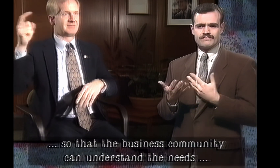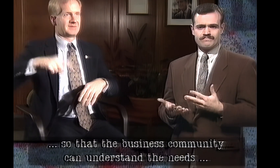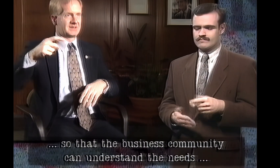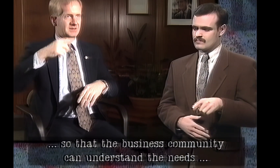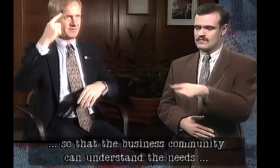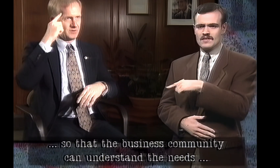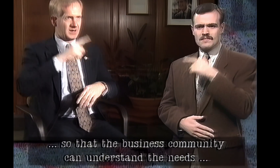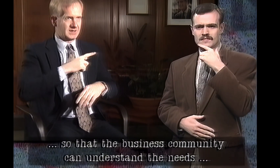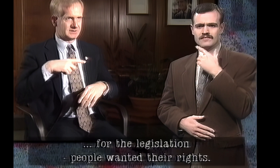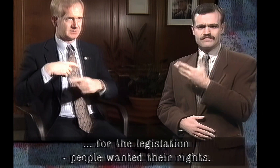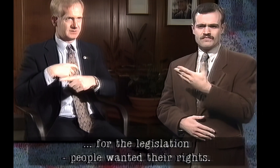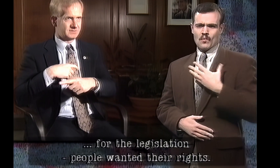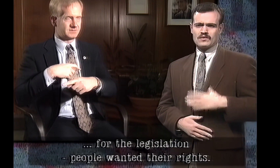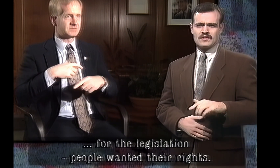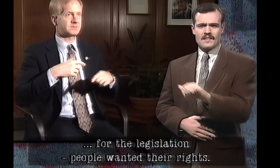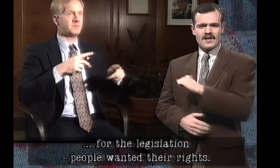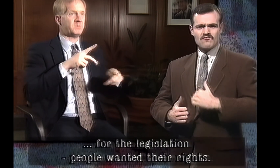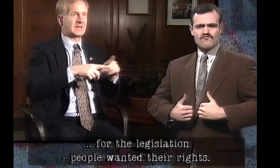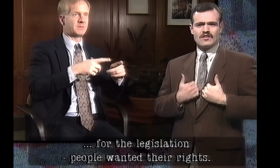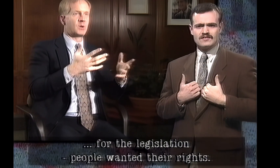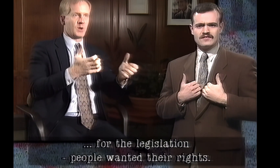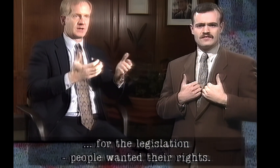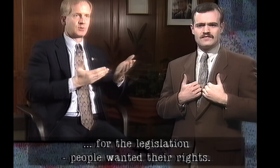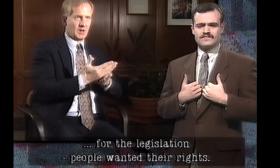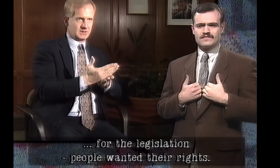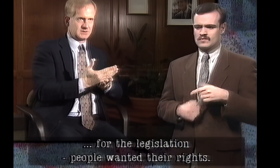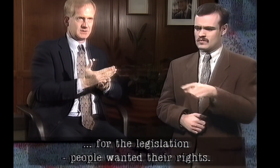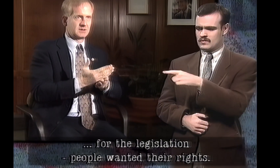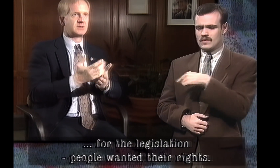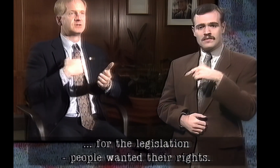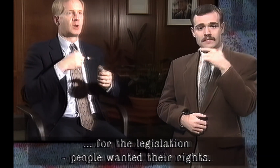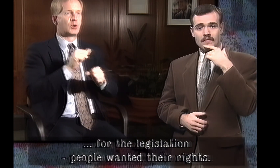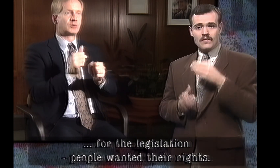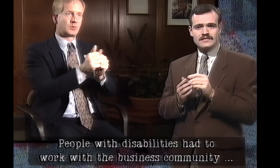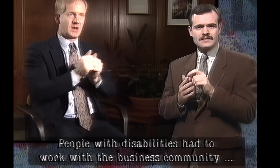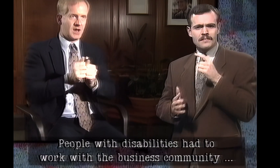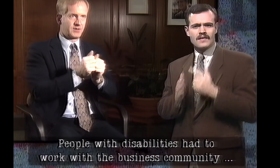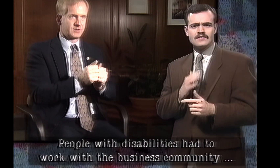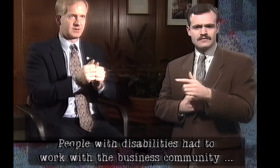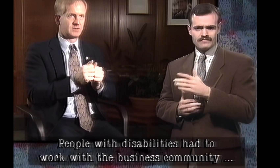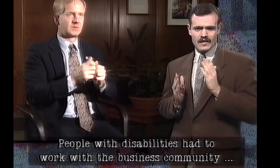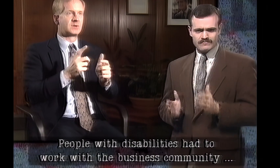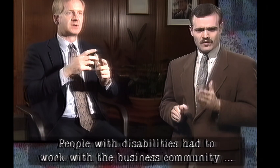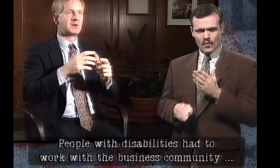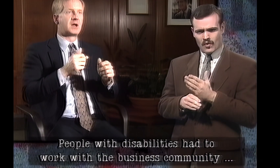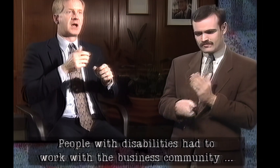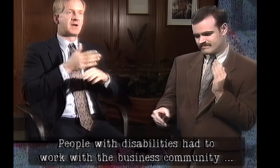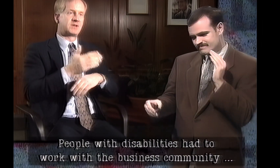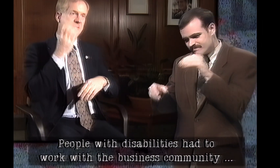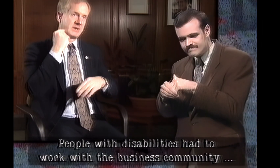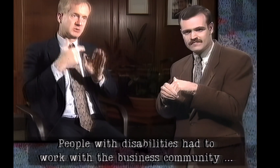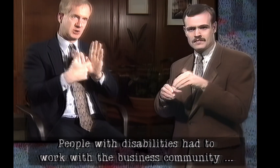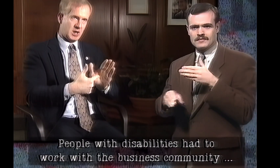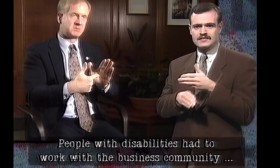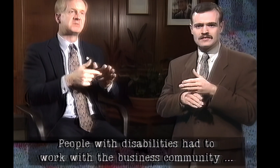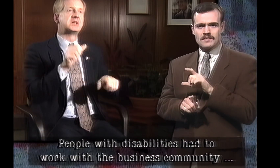can understand the needs for the legislation. Now, people, of course, wanted their rights, and so people with disabilities had to work